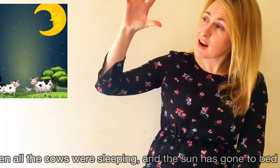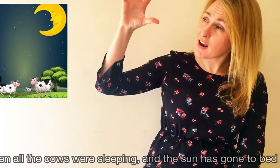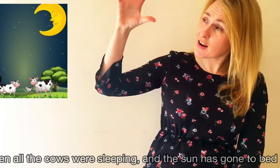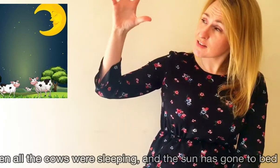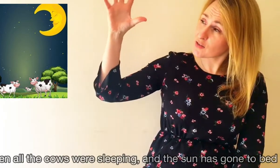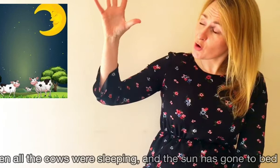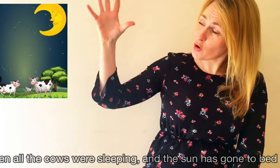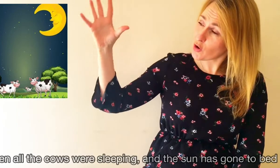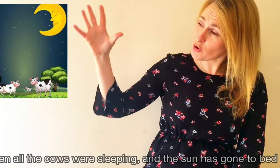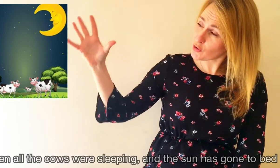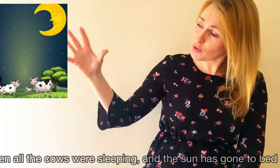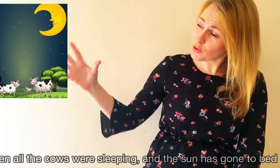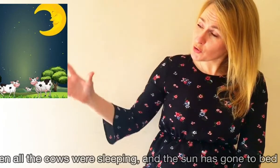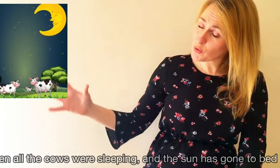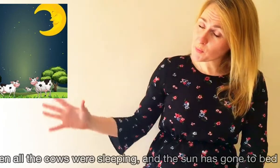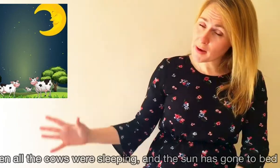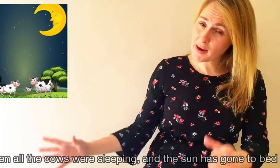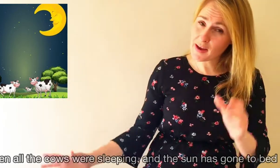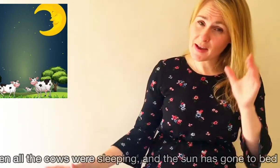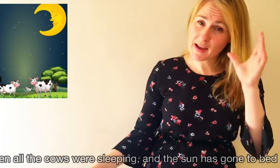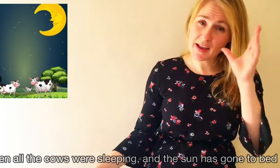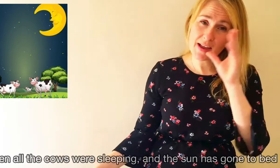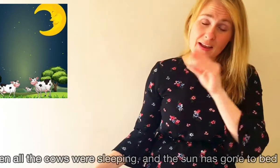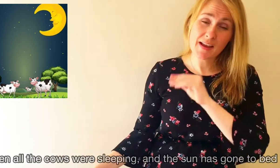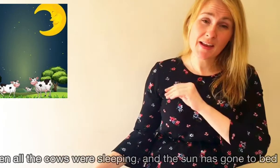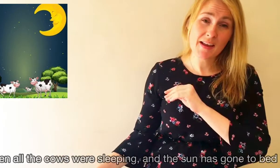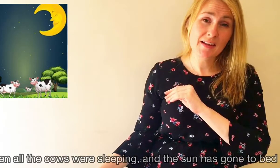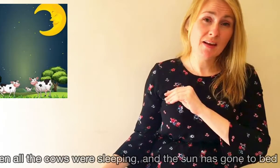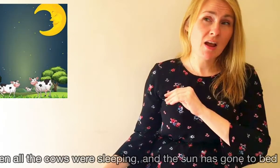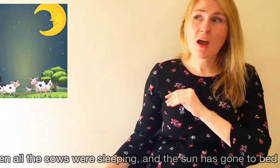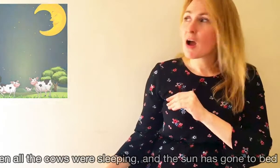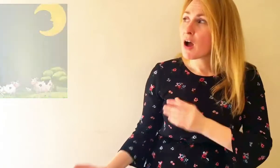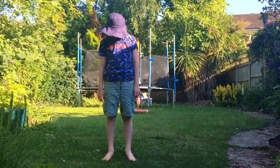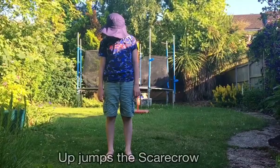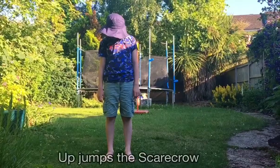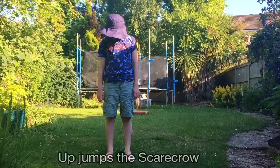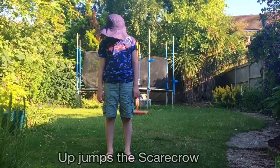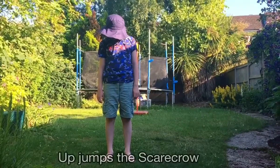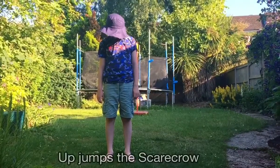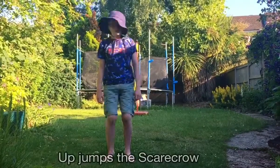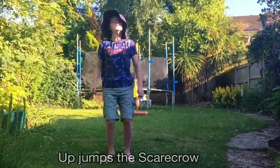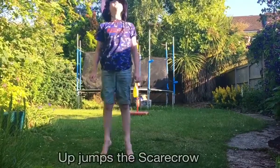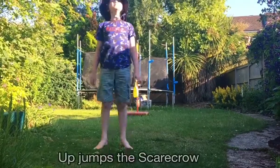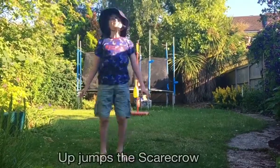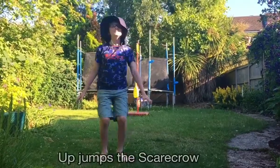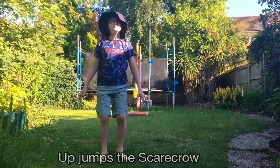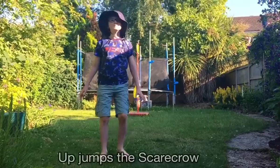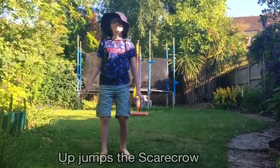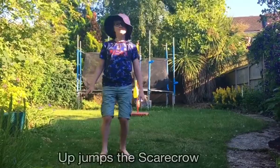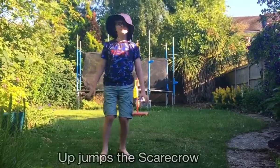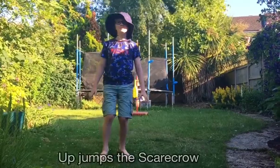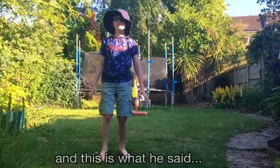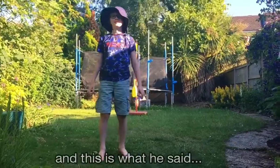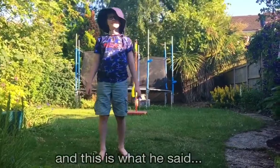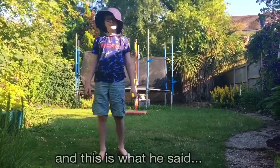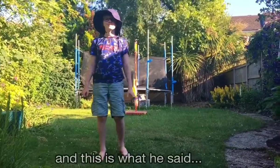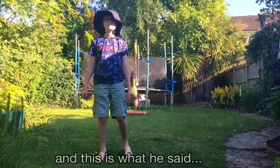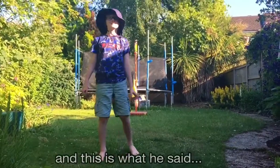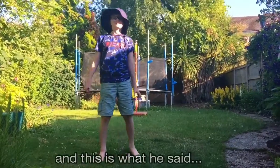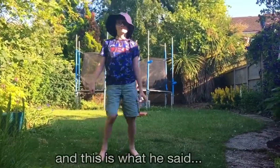had gone to bed, up jumped the scarecrow and this is what